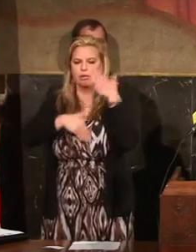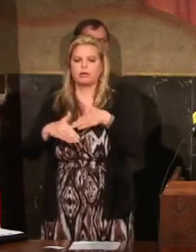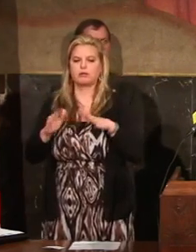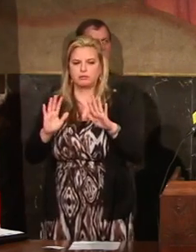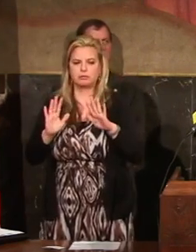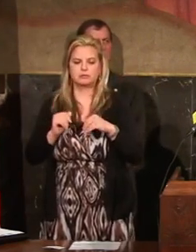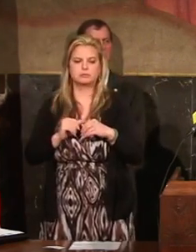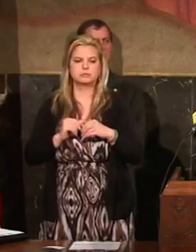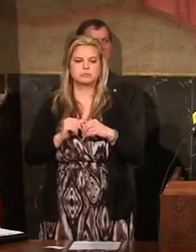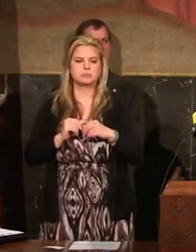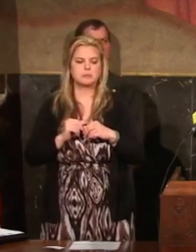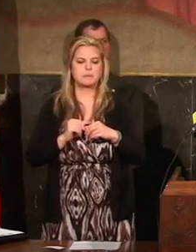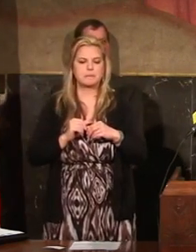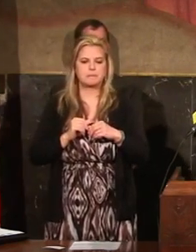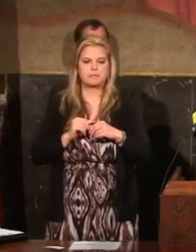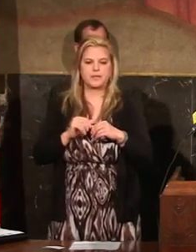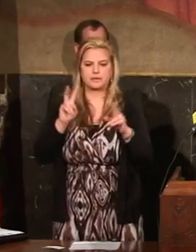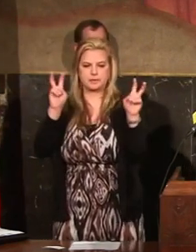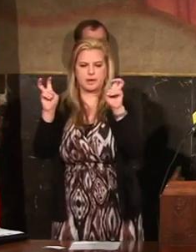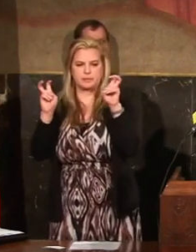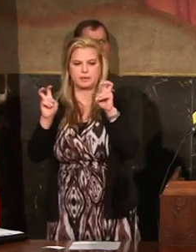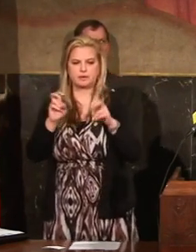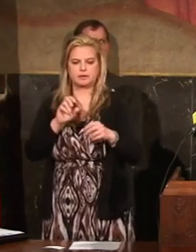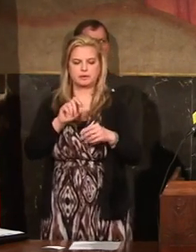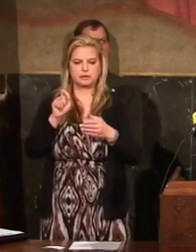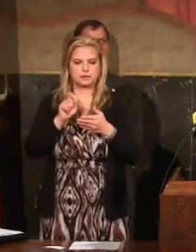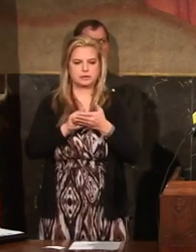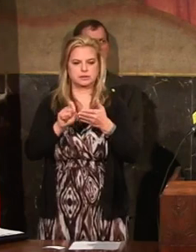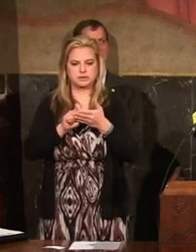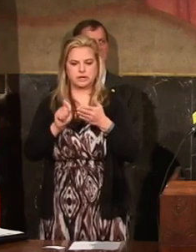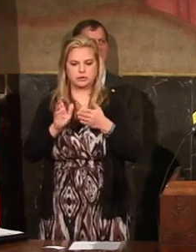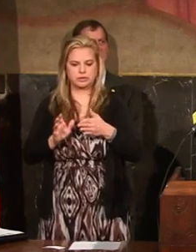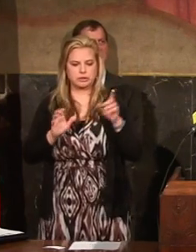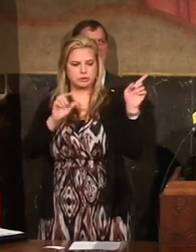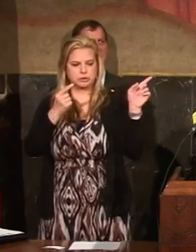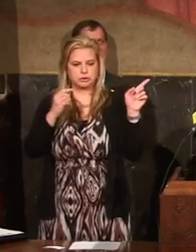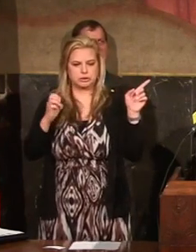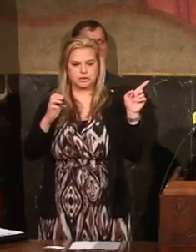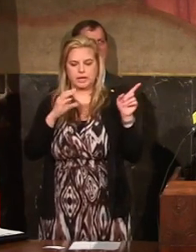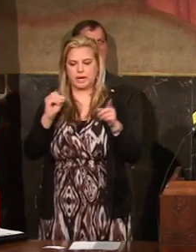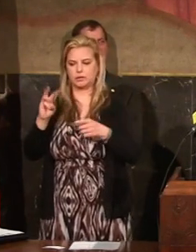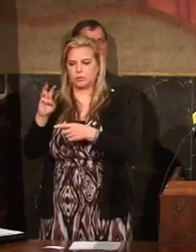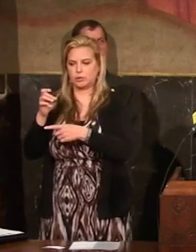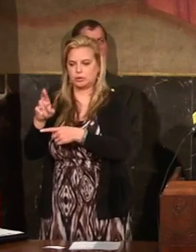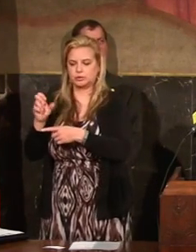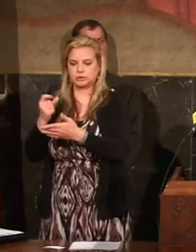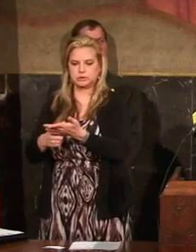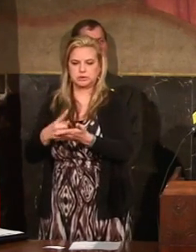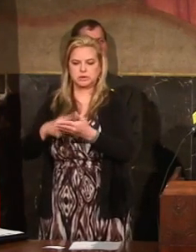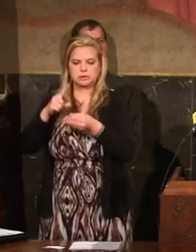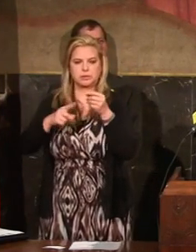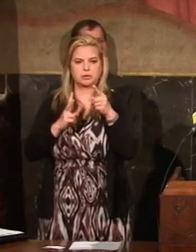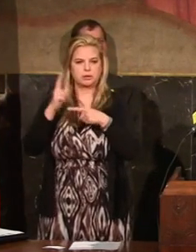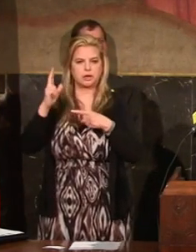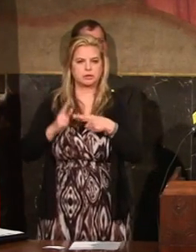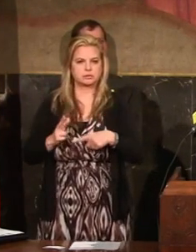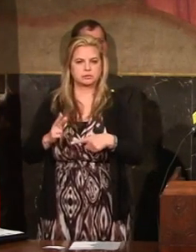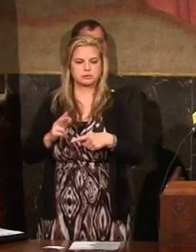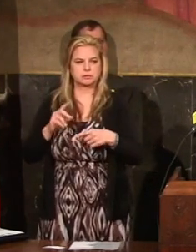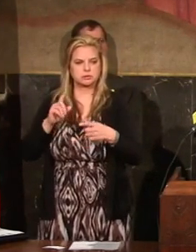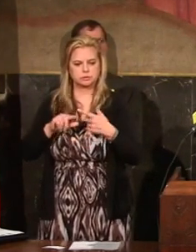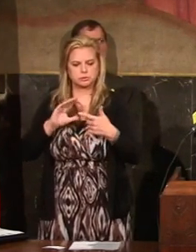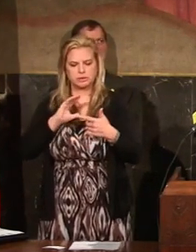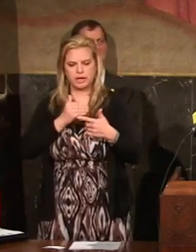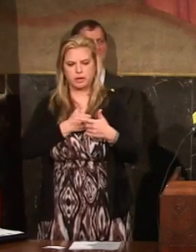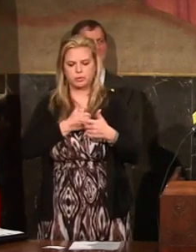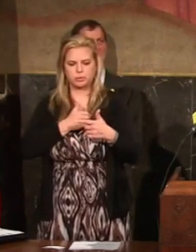is that the very topics Secretary G and Secretary Walters discussed about cuts to our